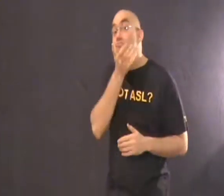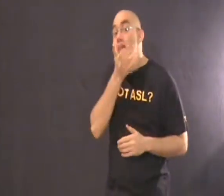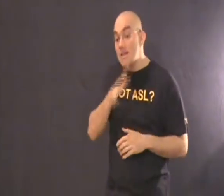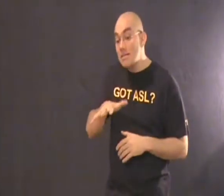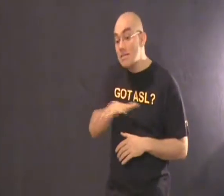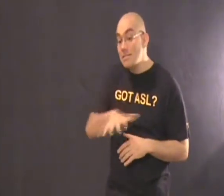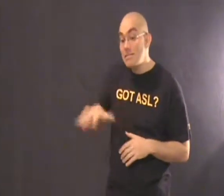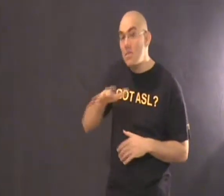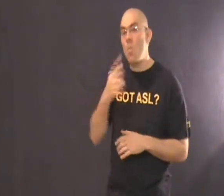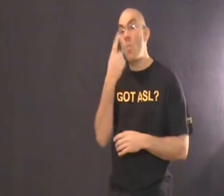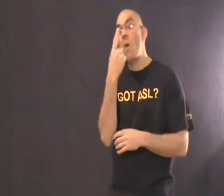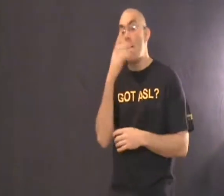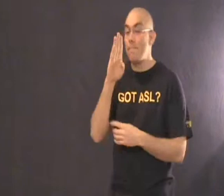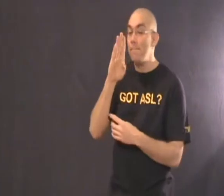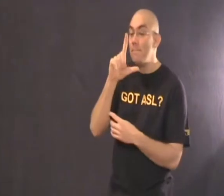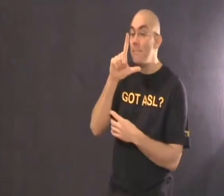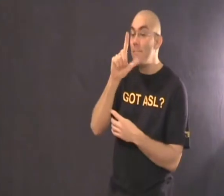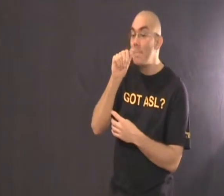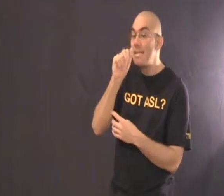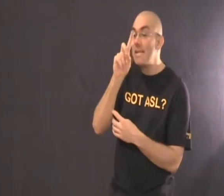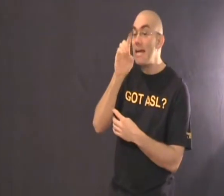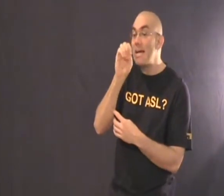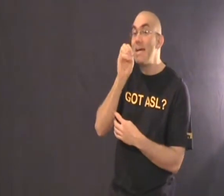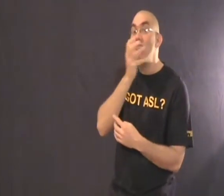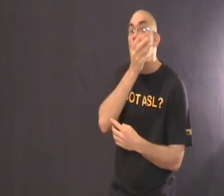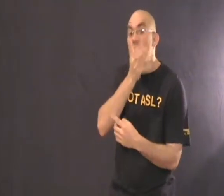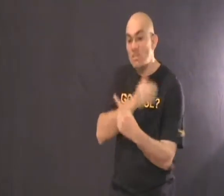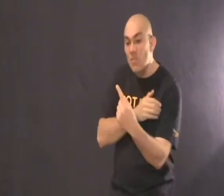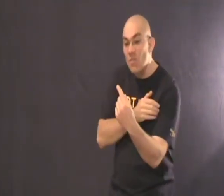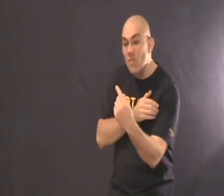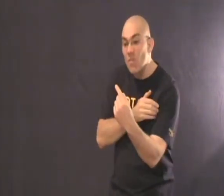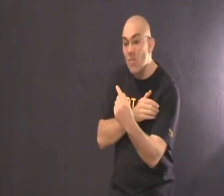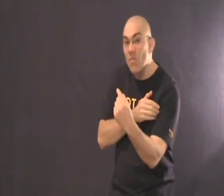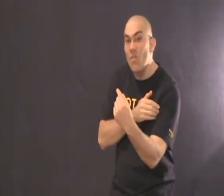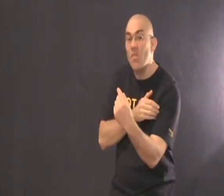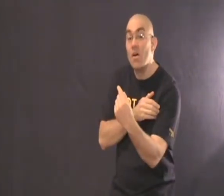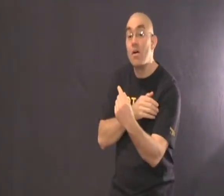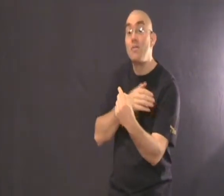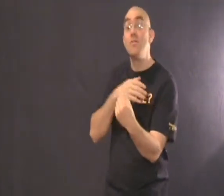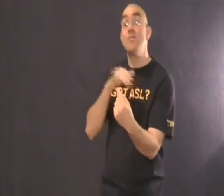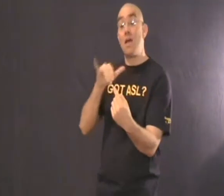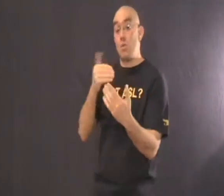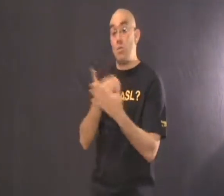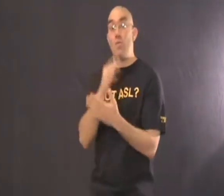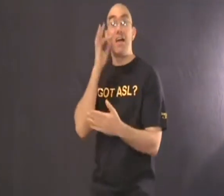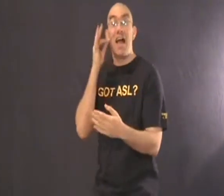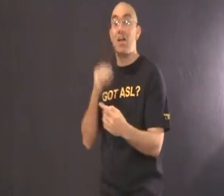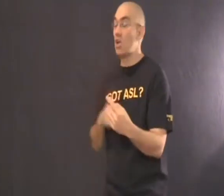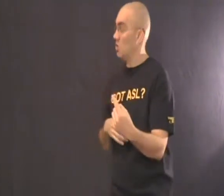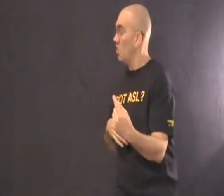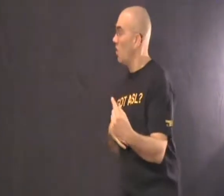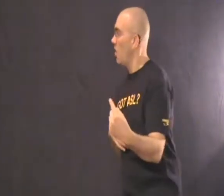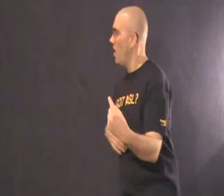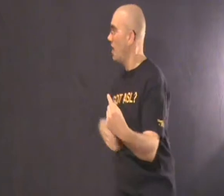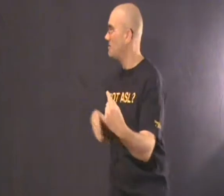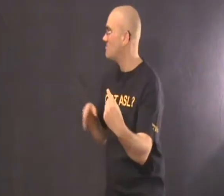house into the front yard, and just a single blade of grass would be sitting there. And the cat would